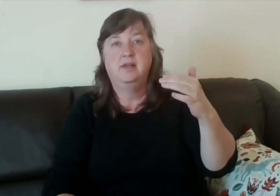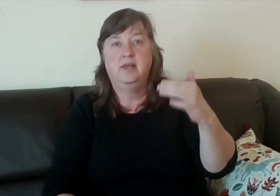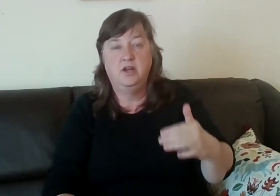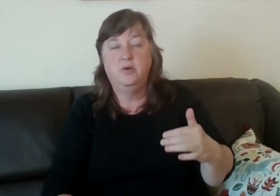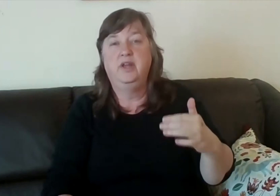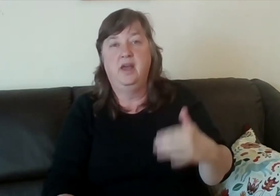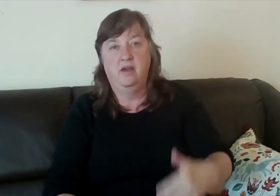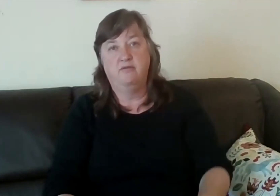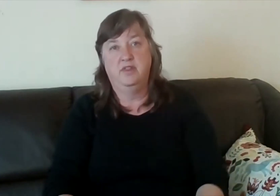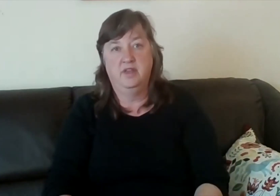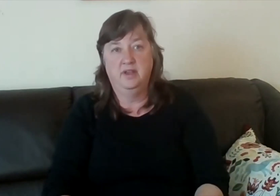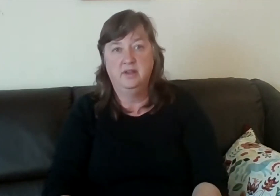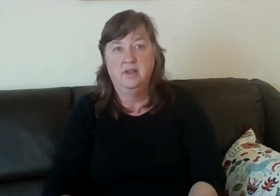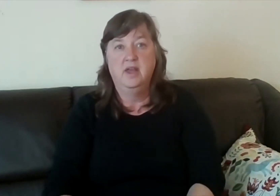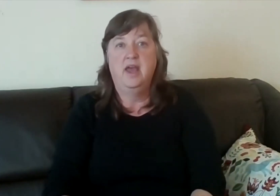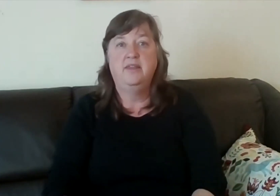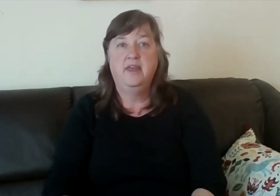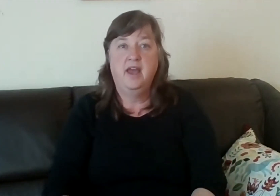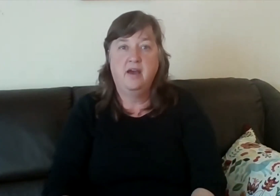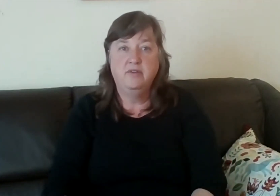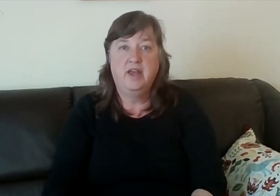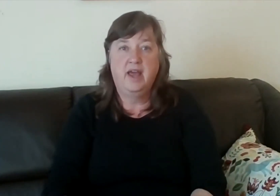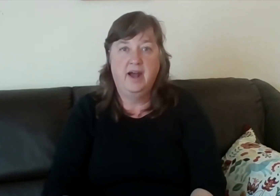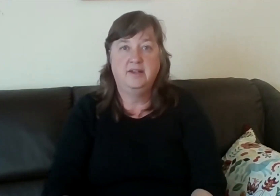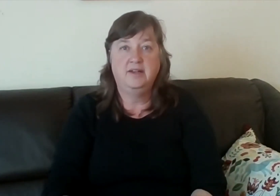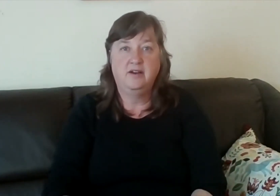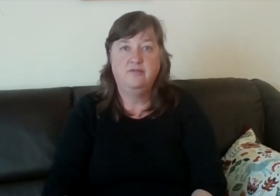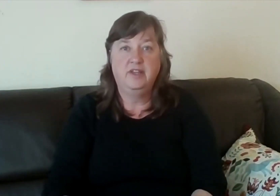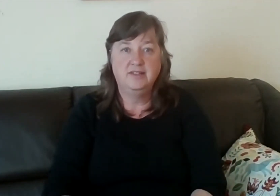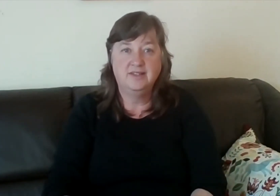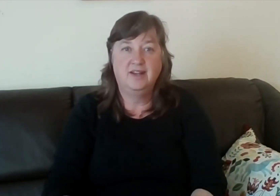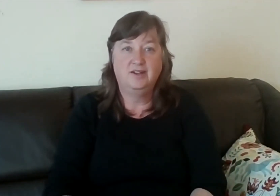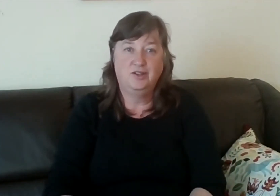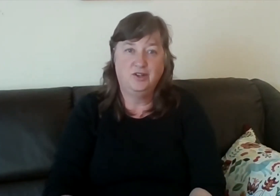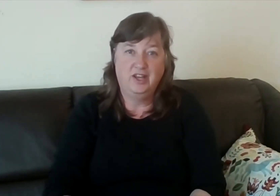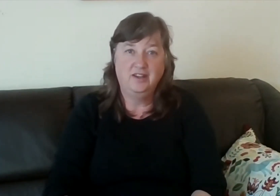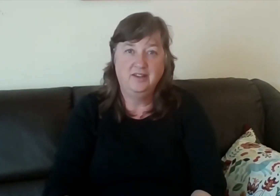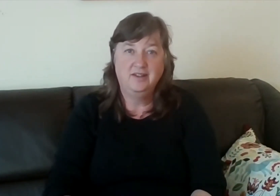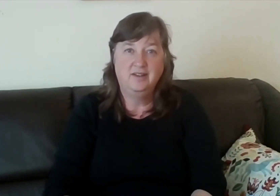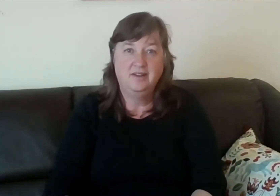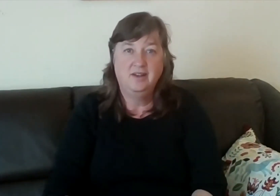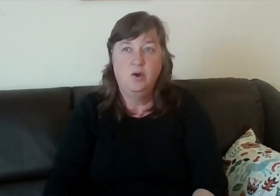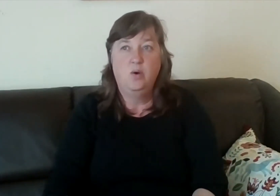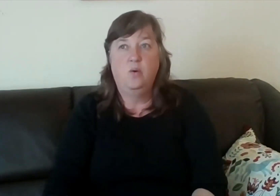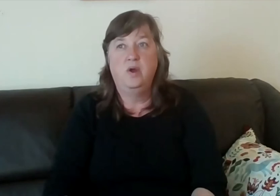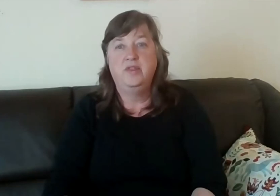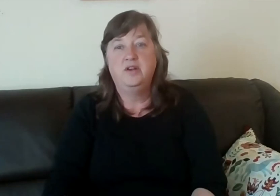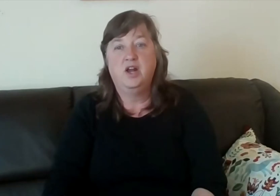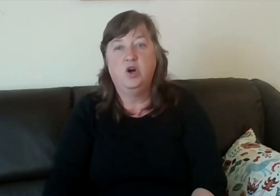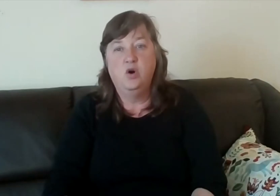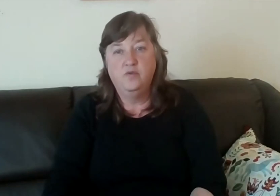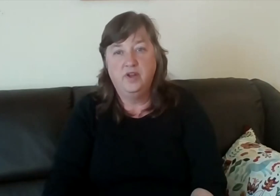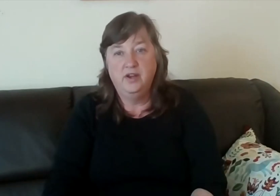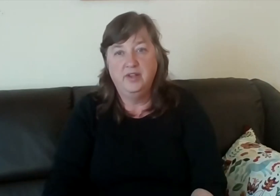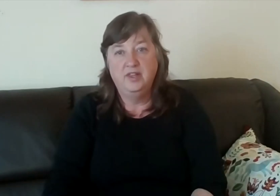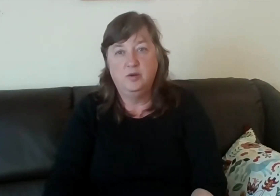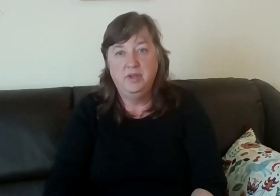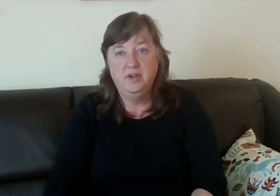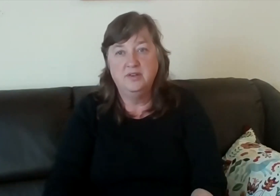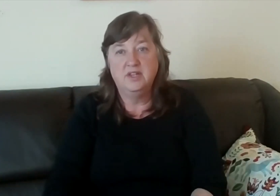hearing everything. And they haven't had enough incidental learning when they're not overhearing their peers